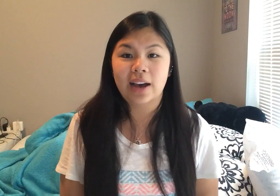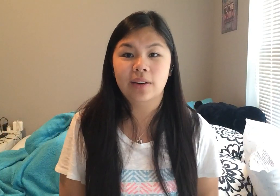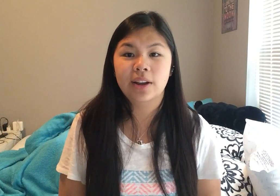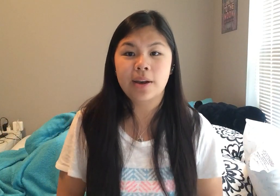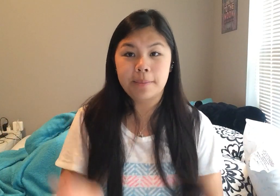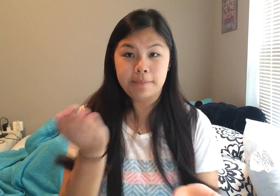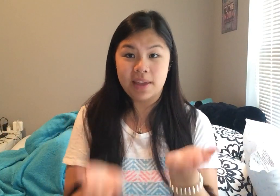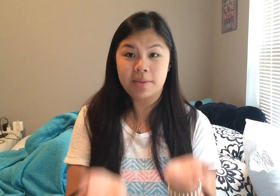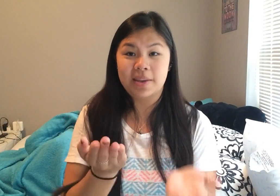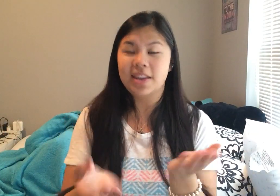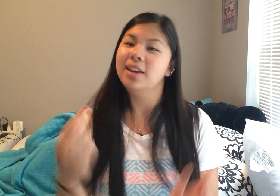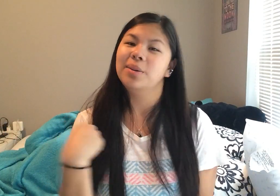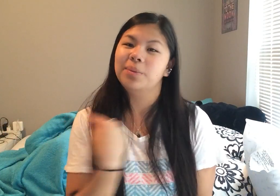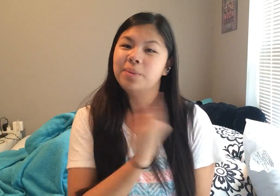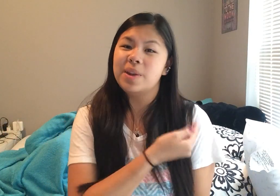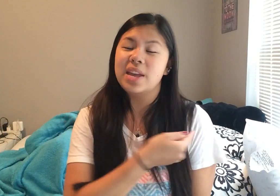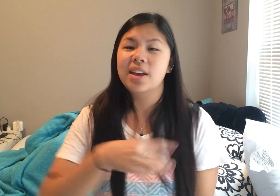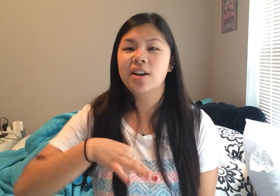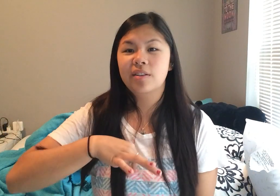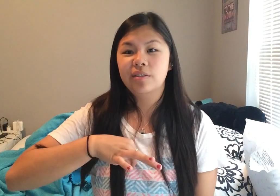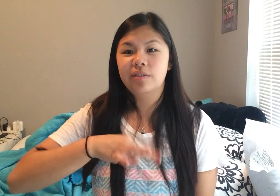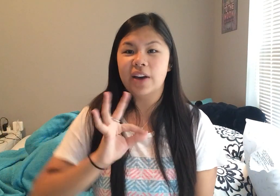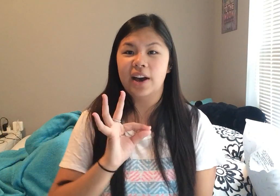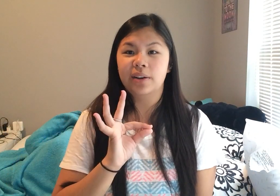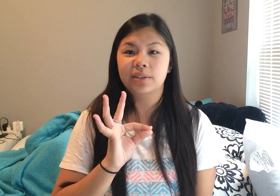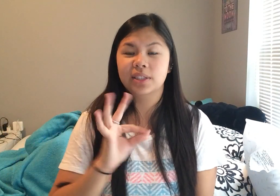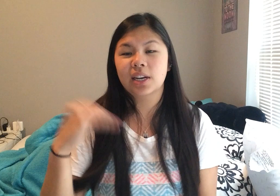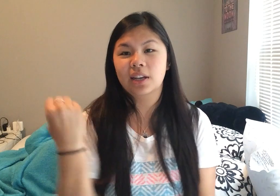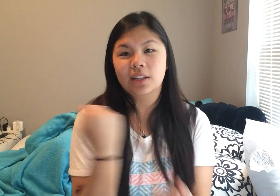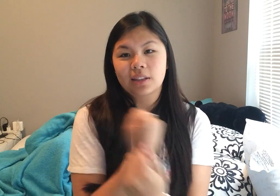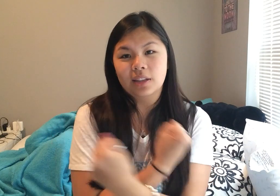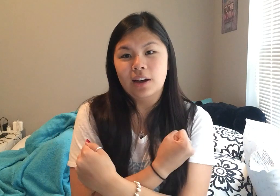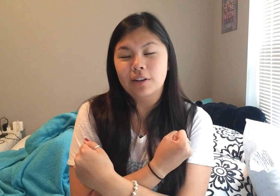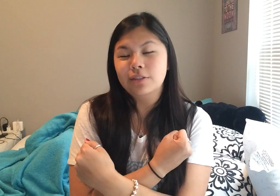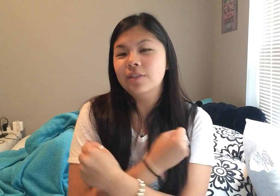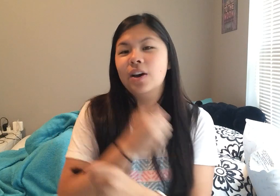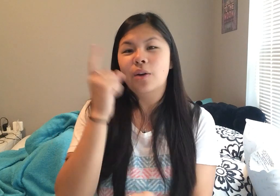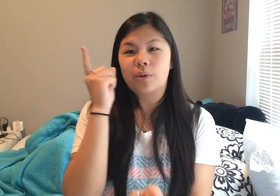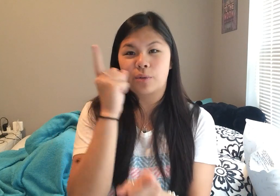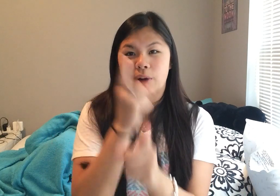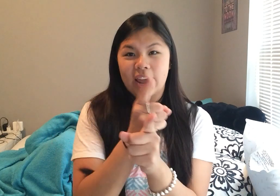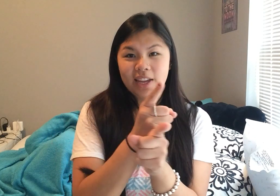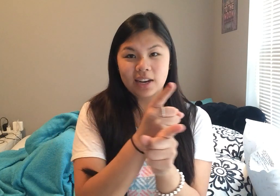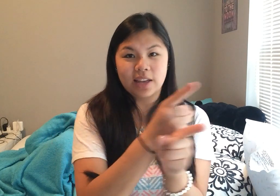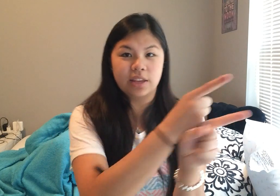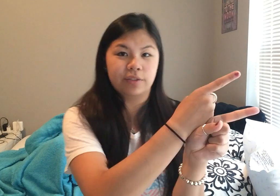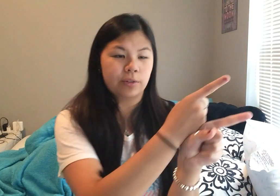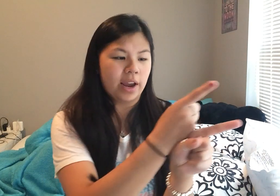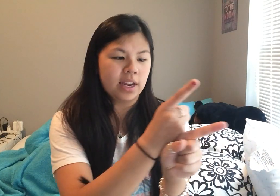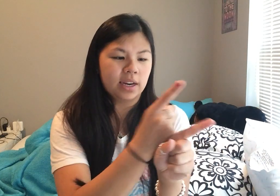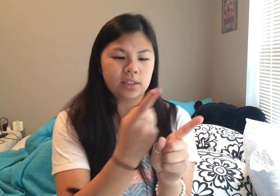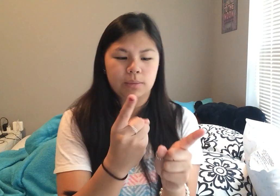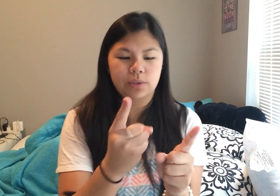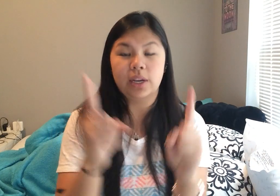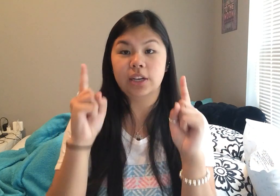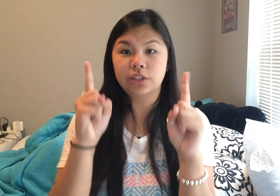loud. Maybe we found love, right? And then for right, it's almost you take